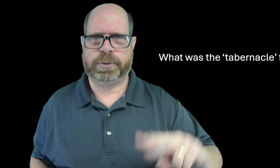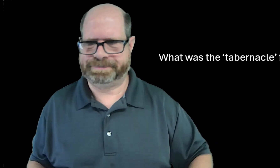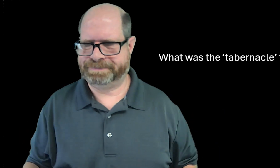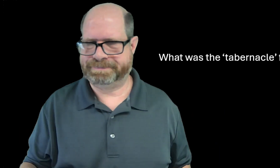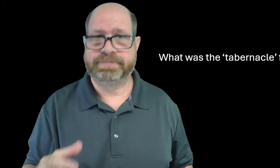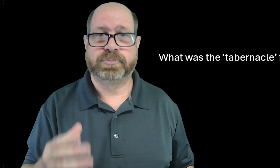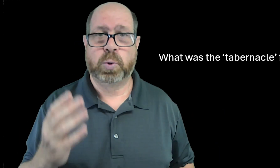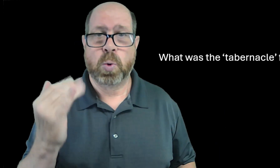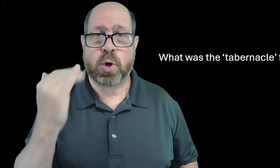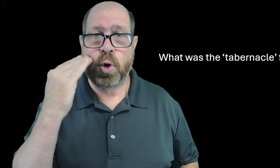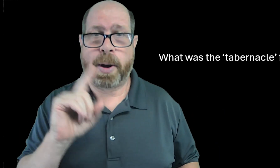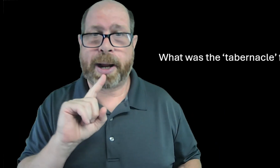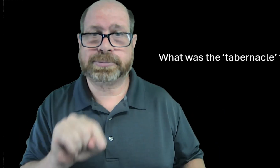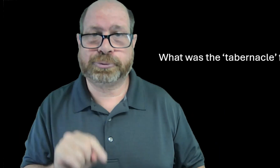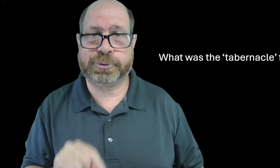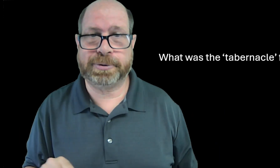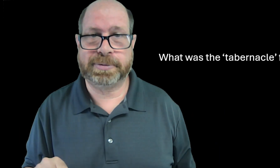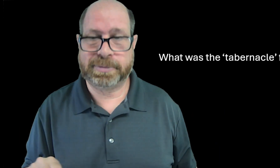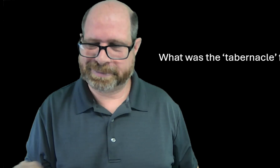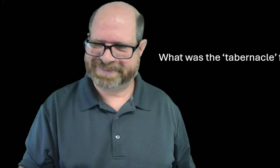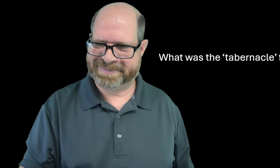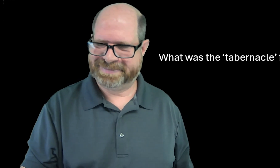why? Here's our answer.